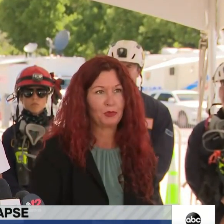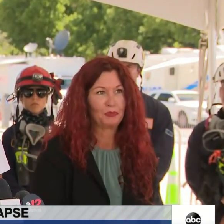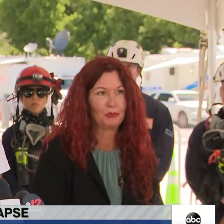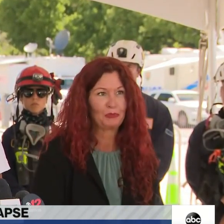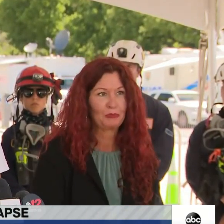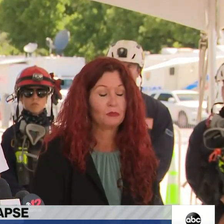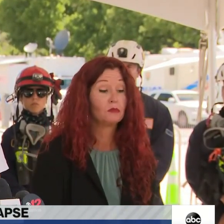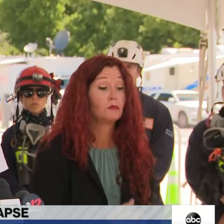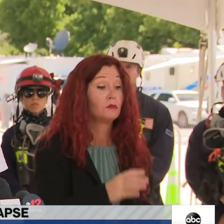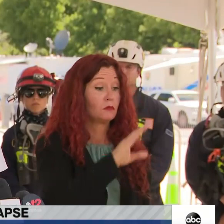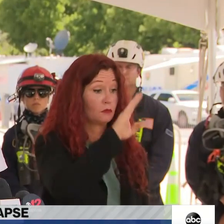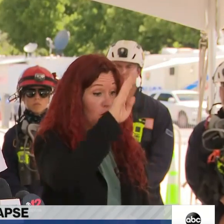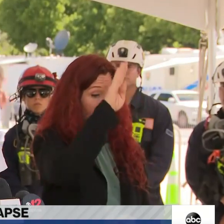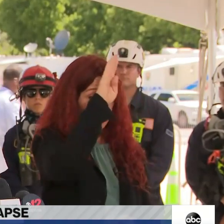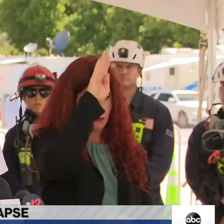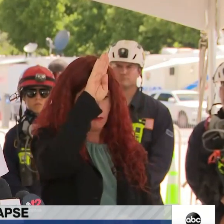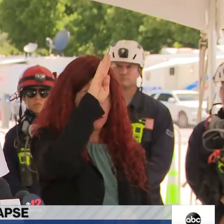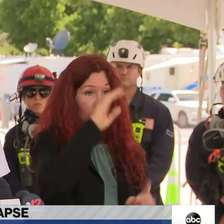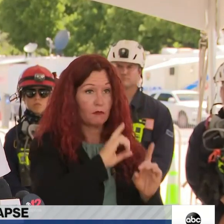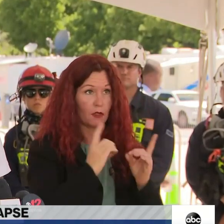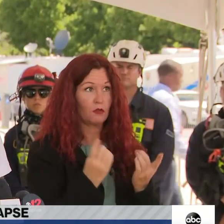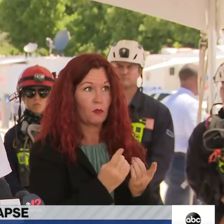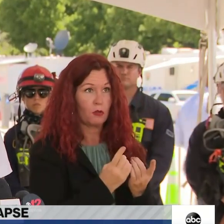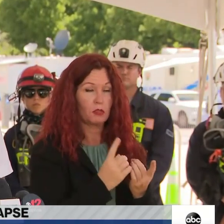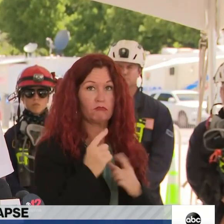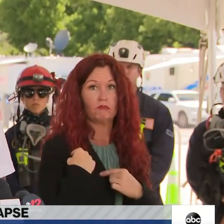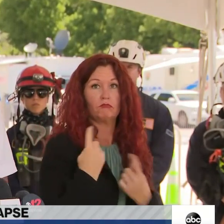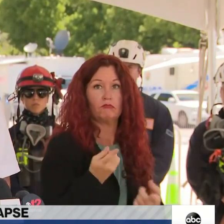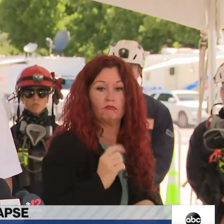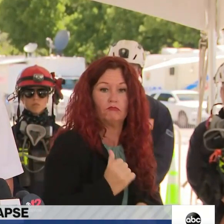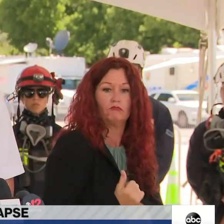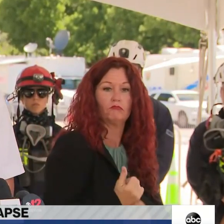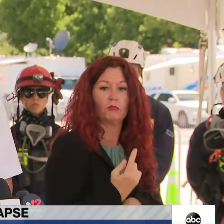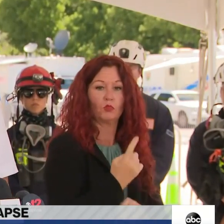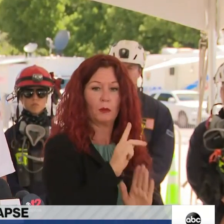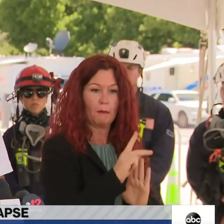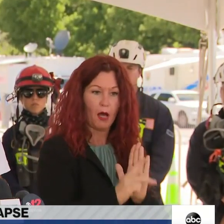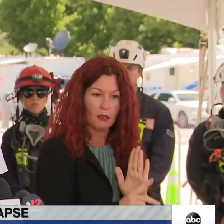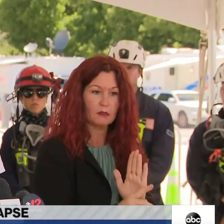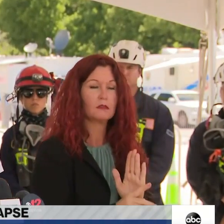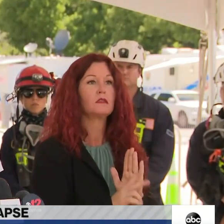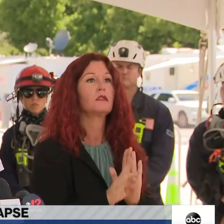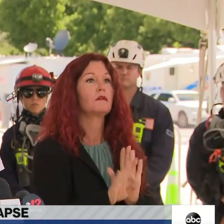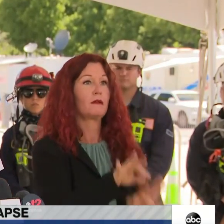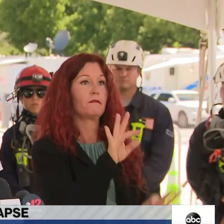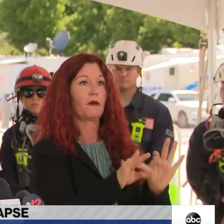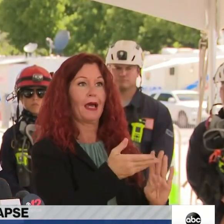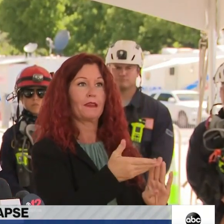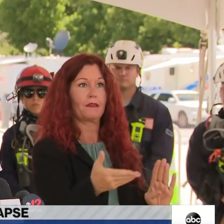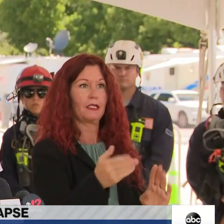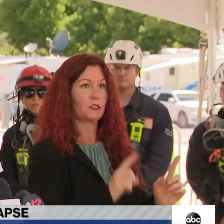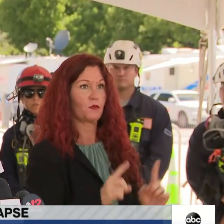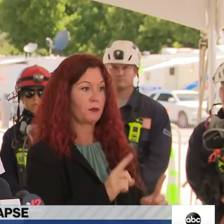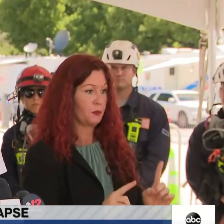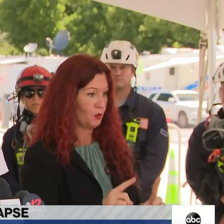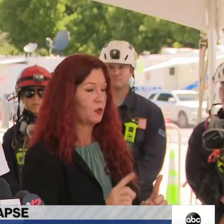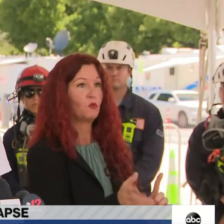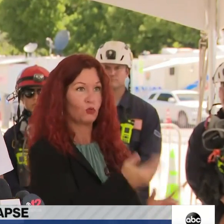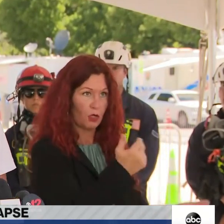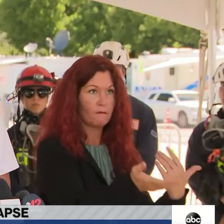the fire department has had in place from the very beginning a policy to recover personal items, including